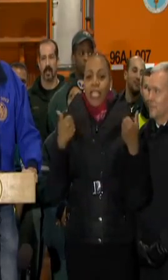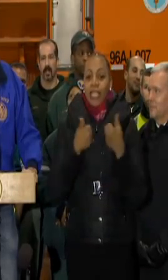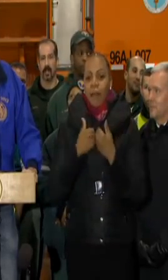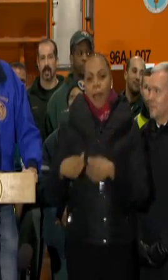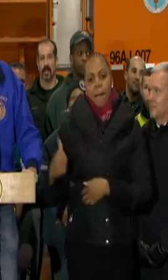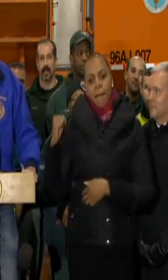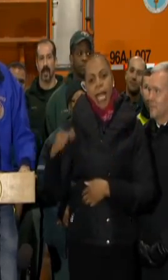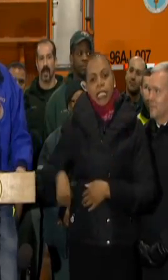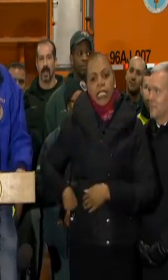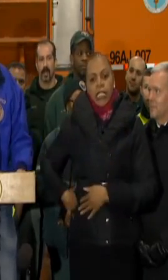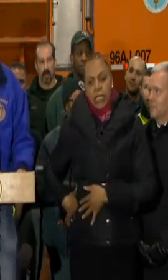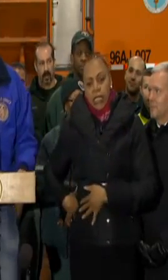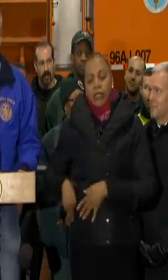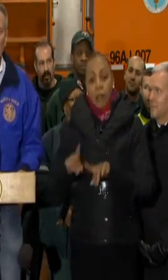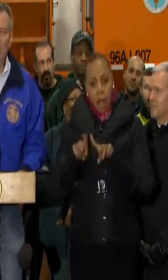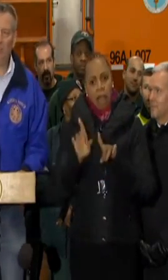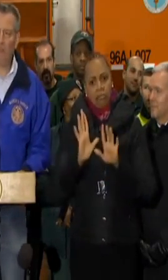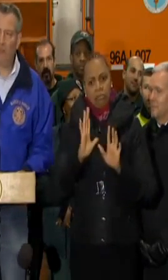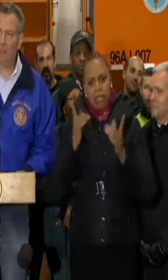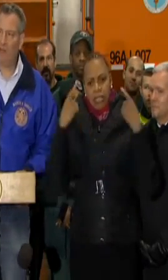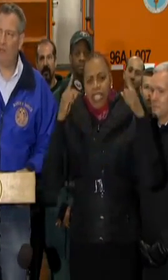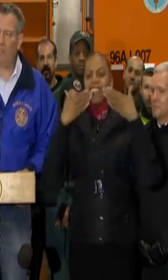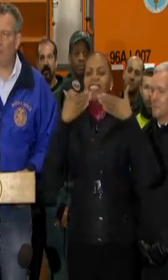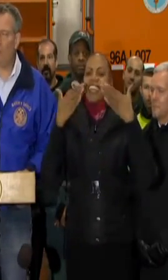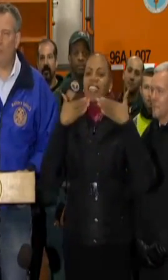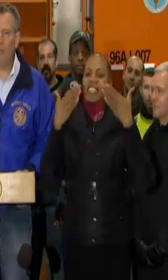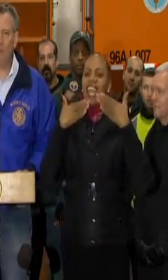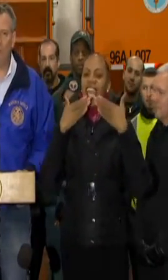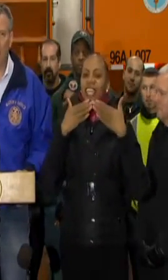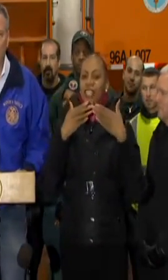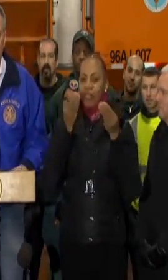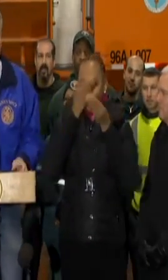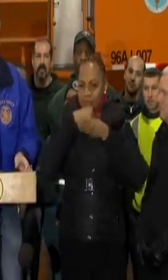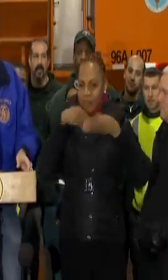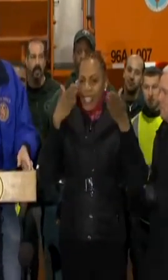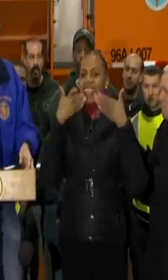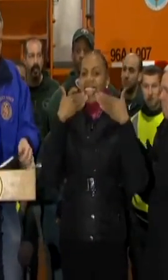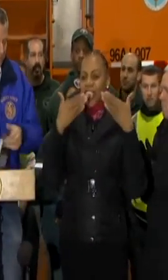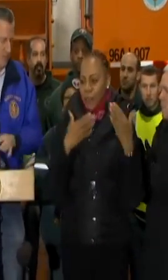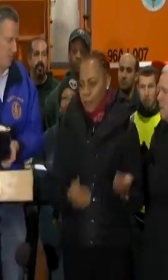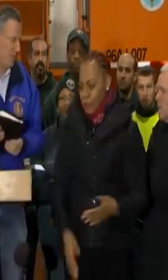was my challenge, but it worked out. Thank you very much, everyone. Get the word out. Thank you very much.